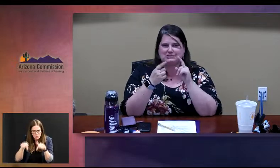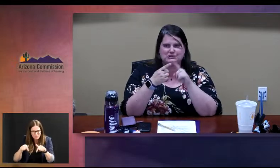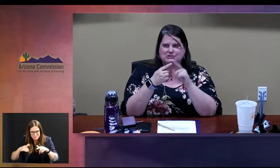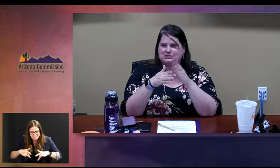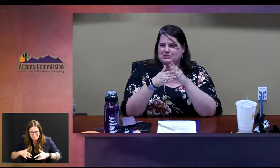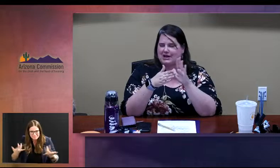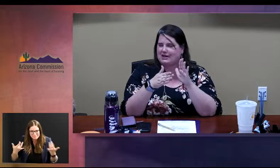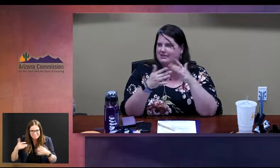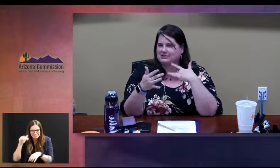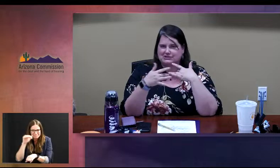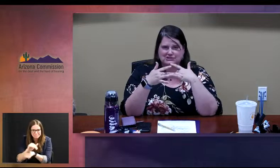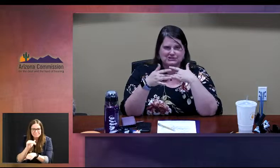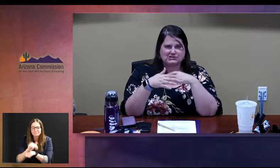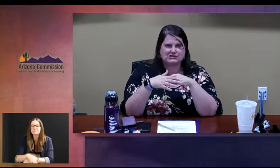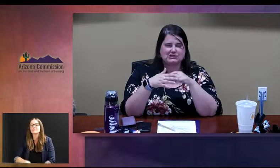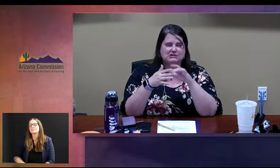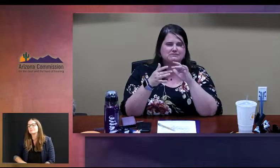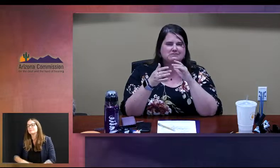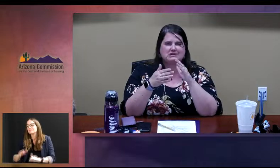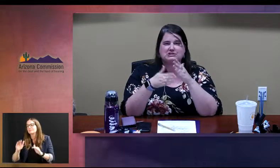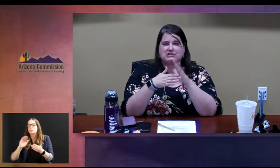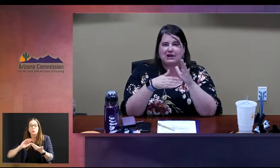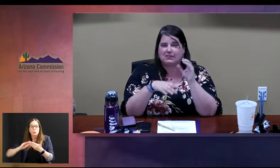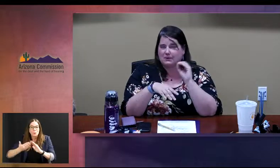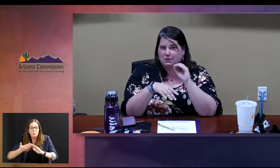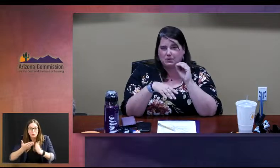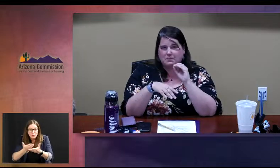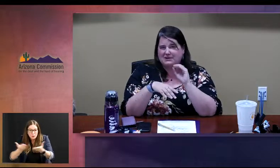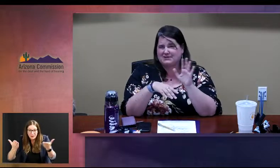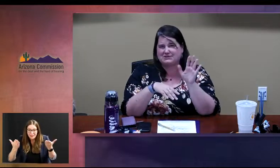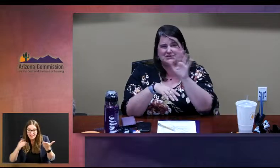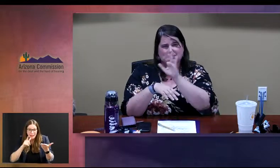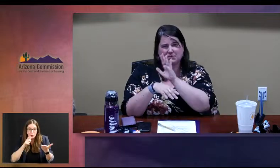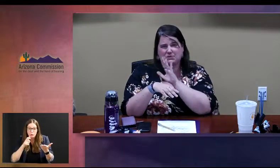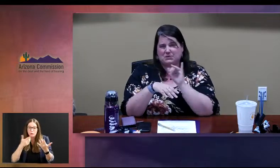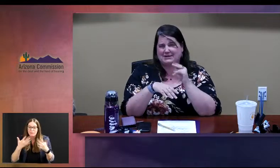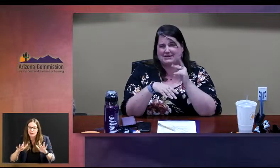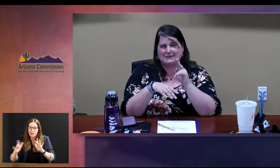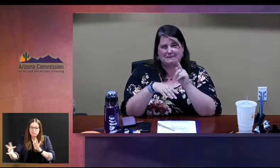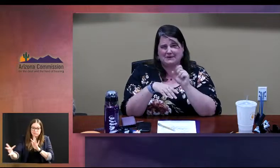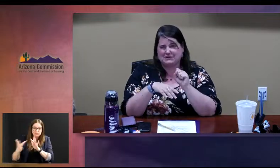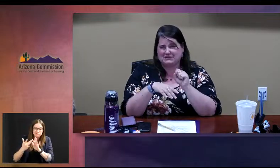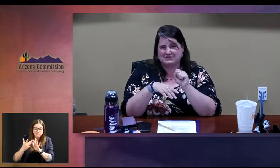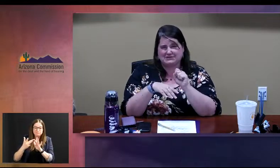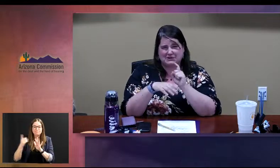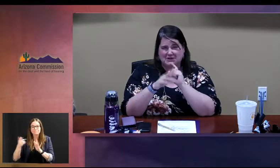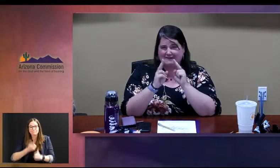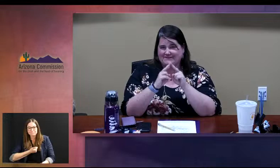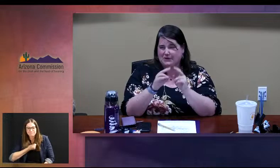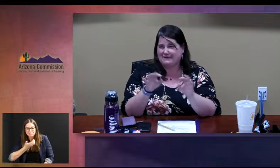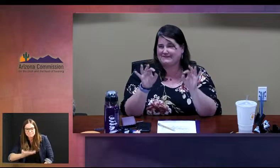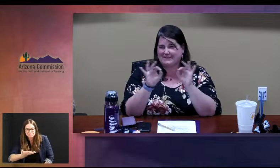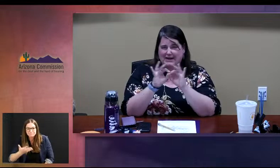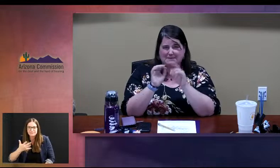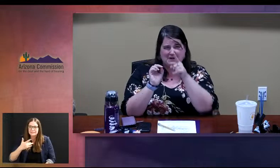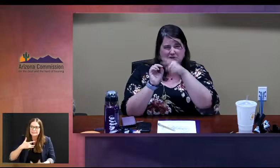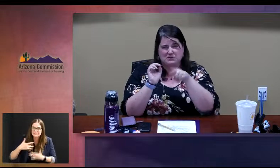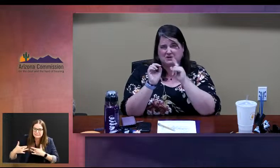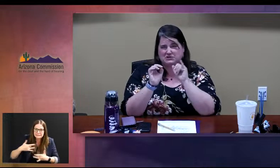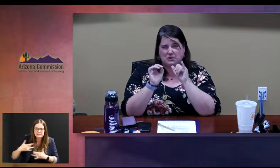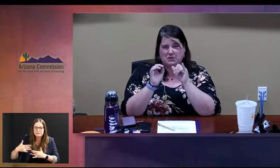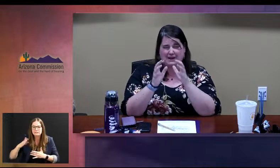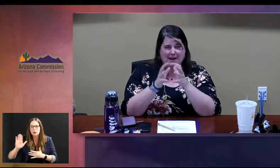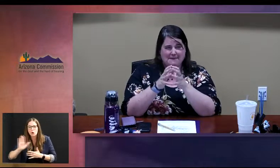to the community members who reached out to share their opinions and concerns. Your